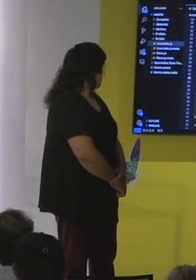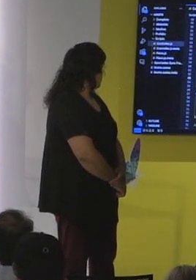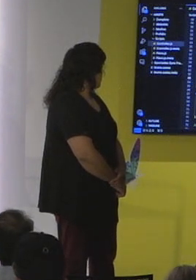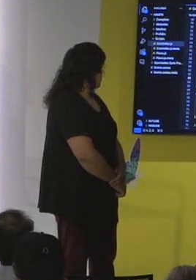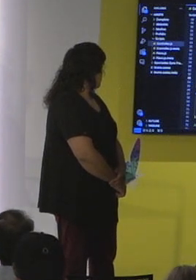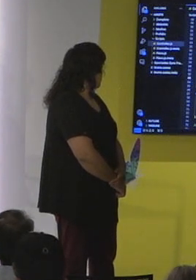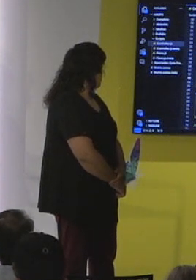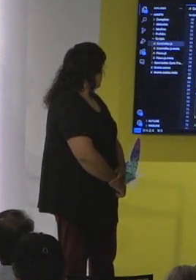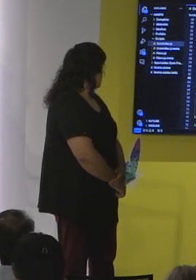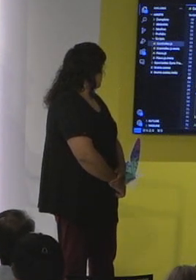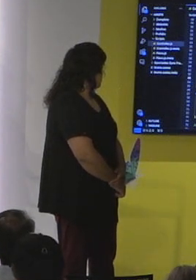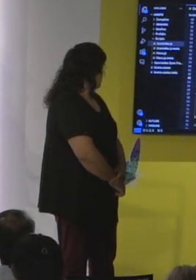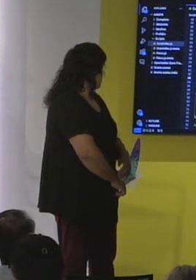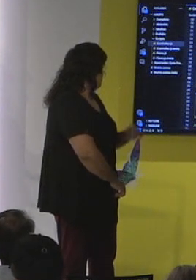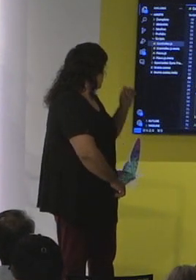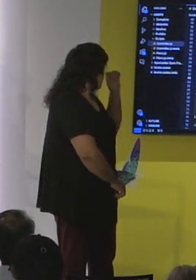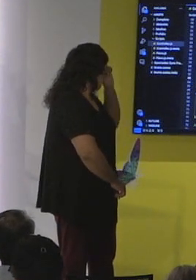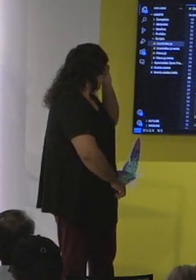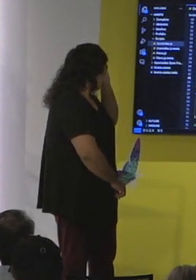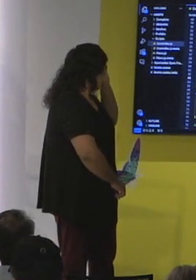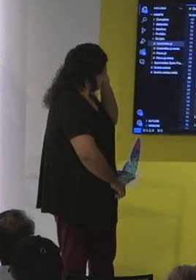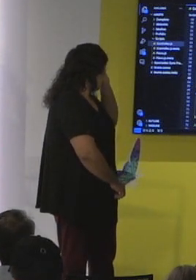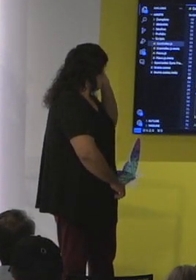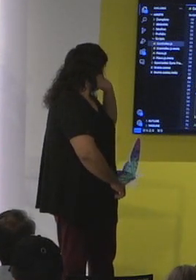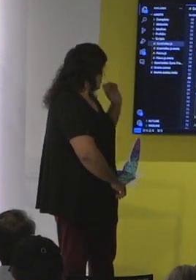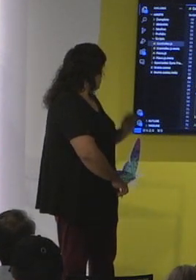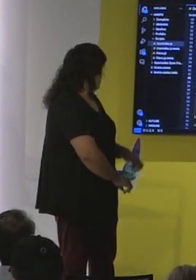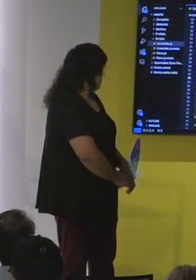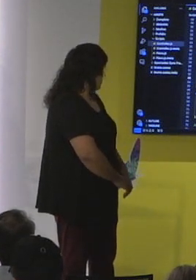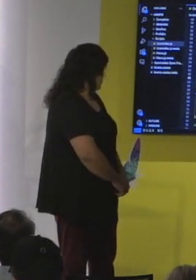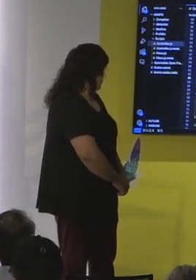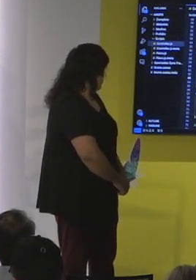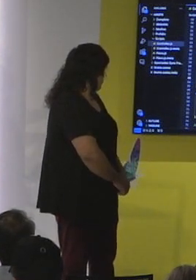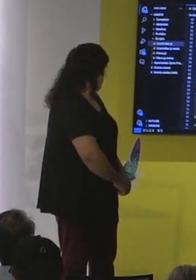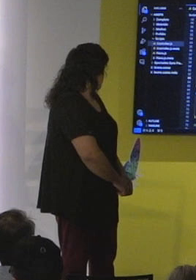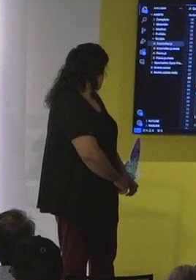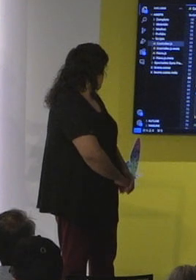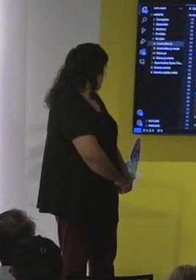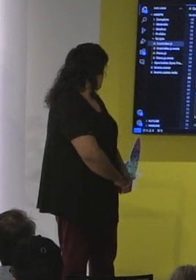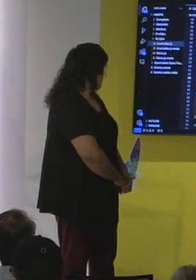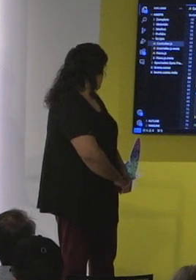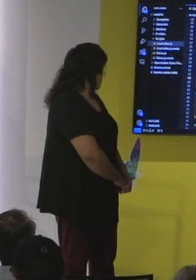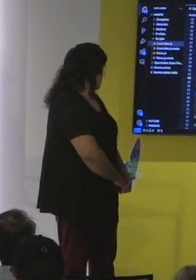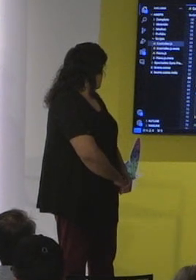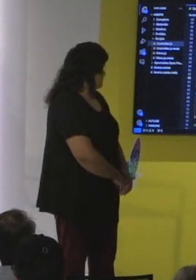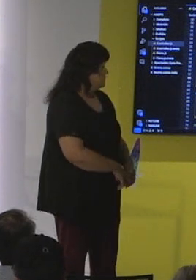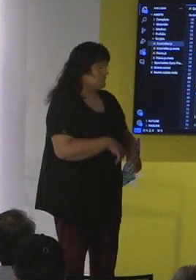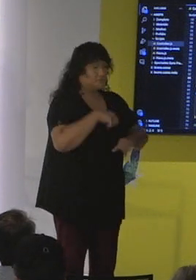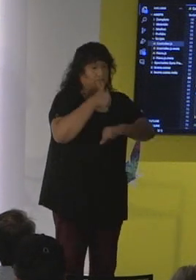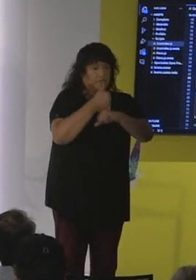And I will just set that to something kind of in front, but lower down.